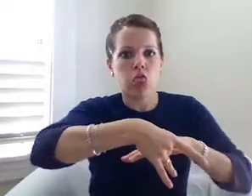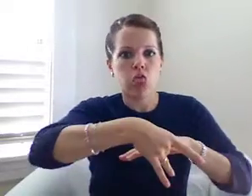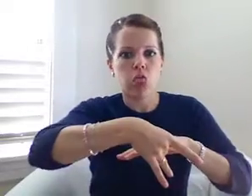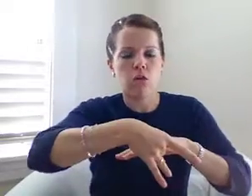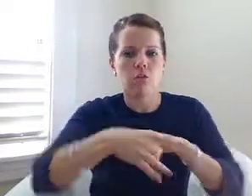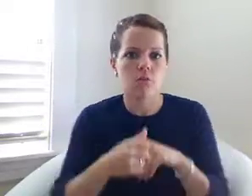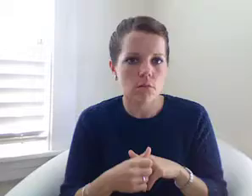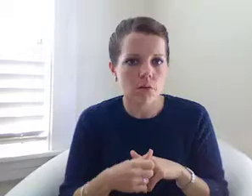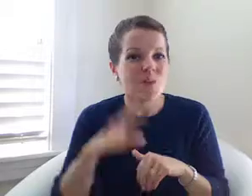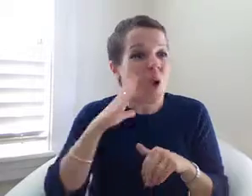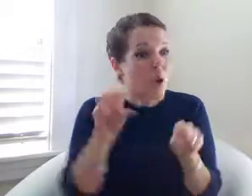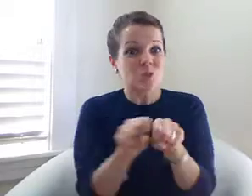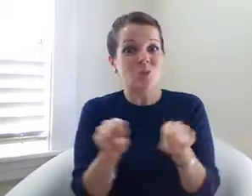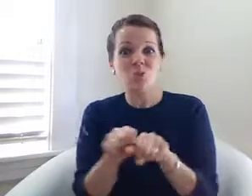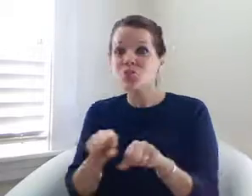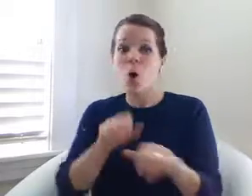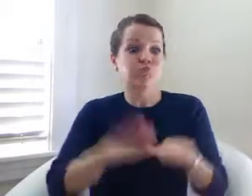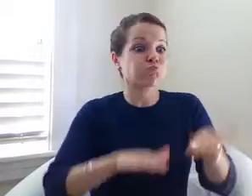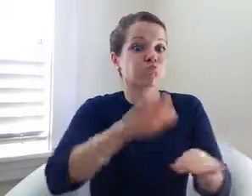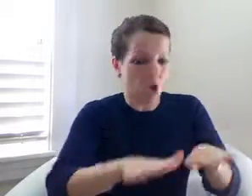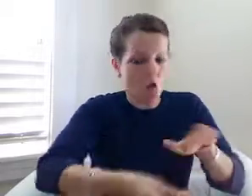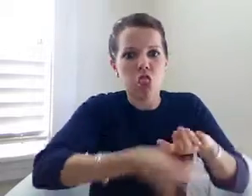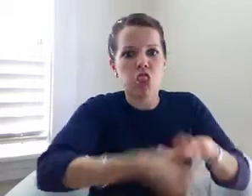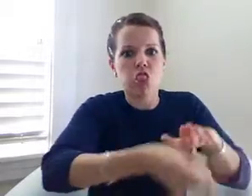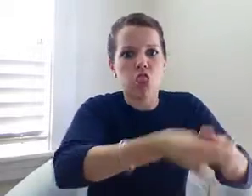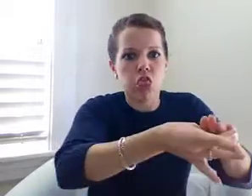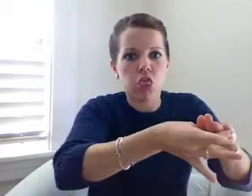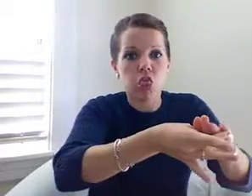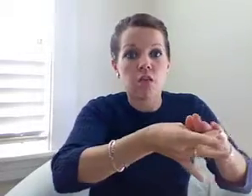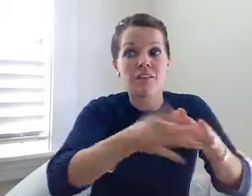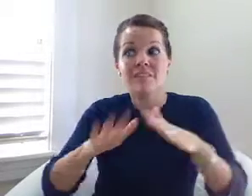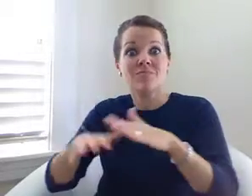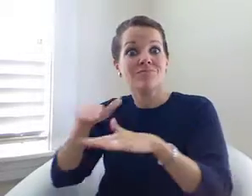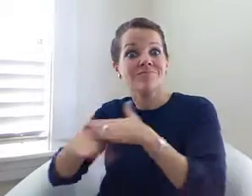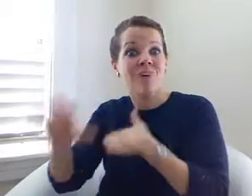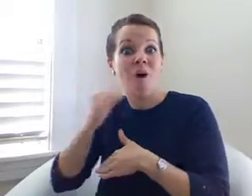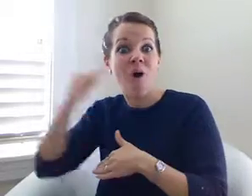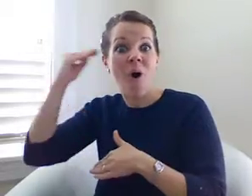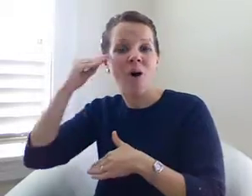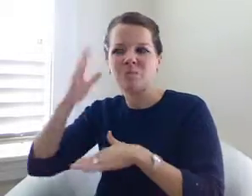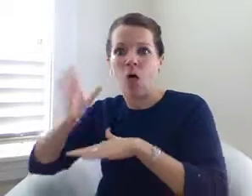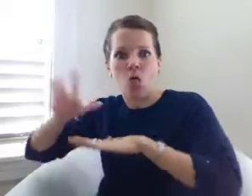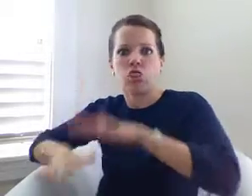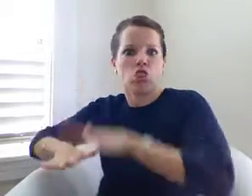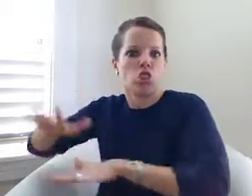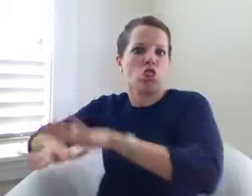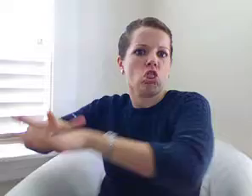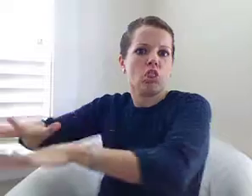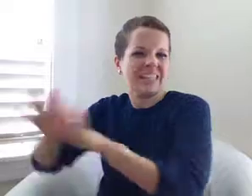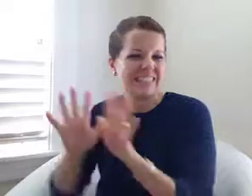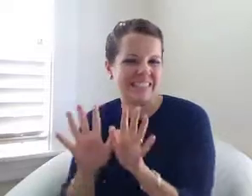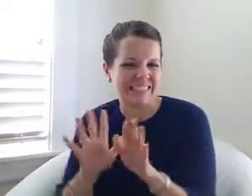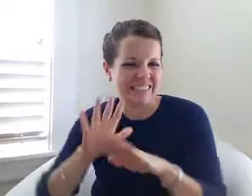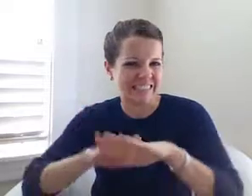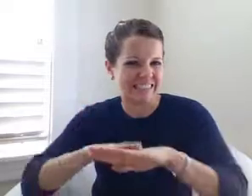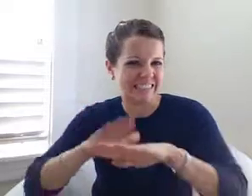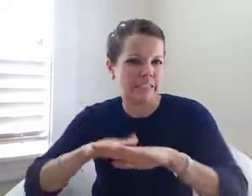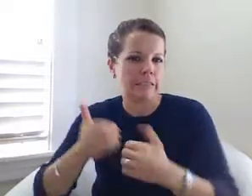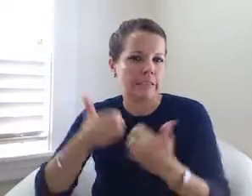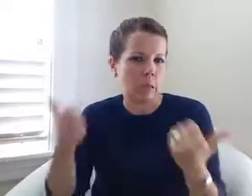house. Some additional considerations are to choose signs that are not body anchored, rethink hugging the patient